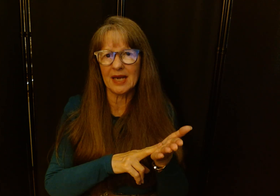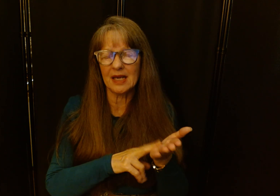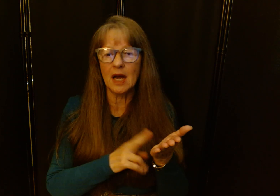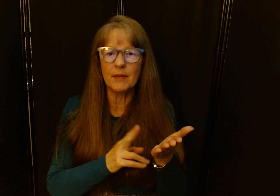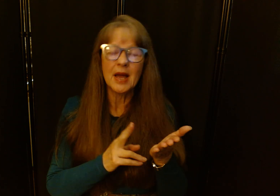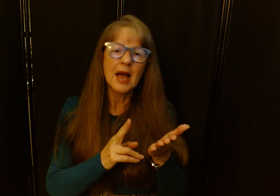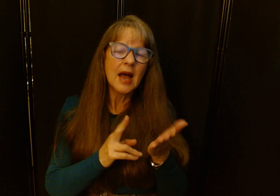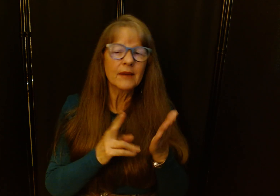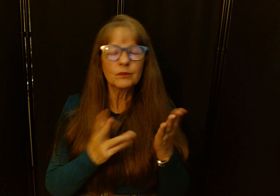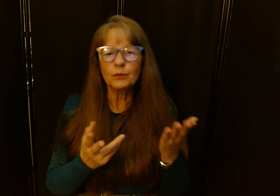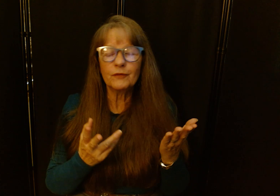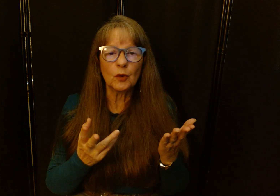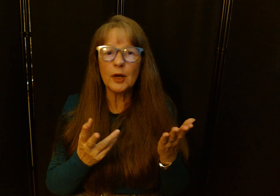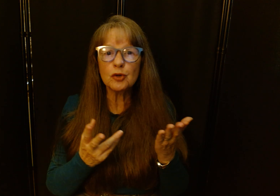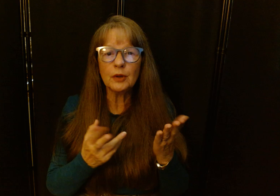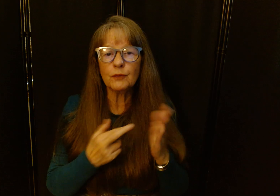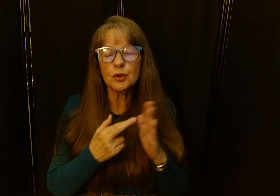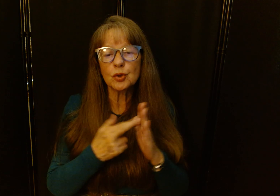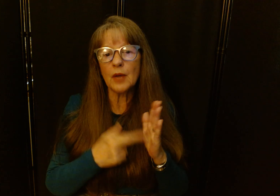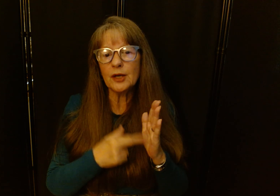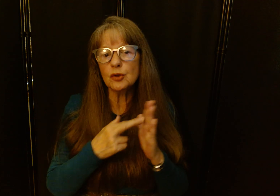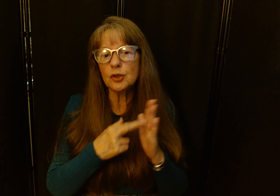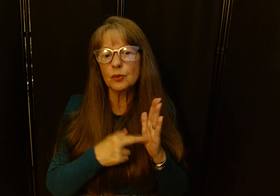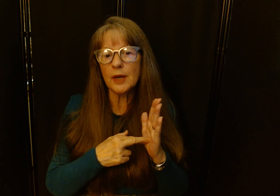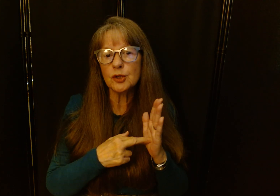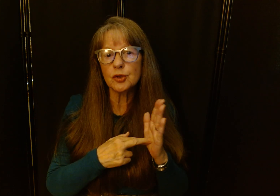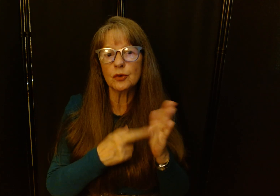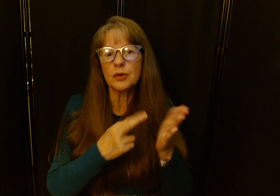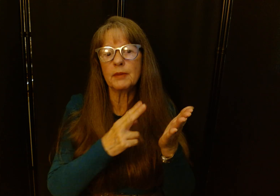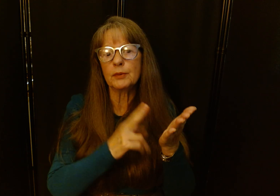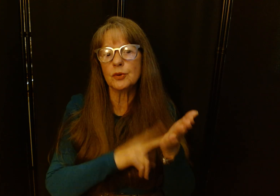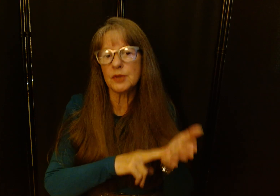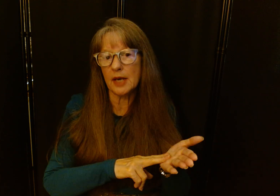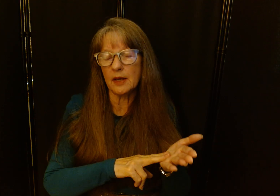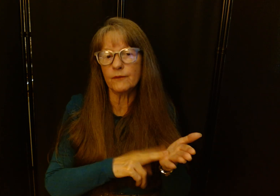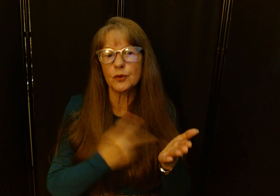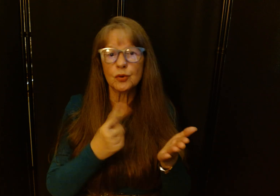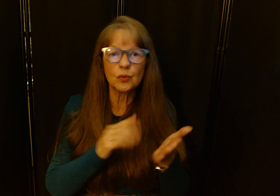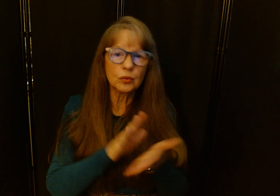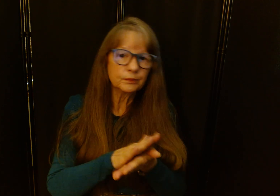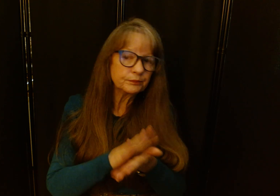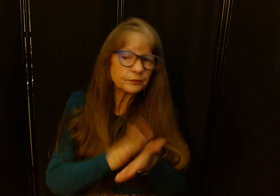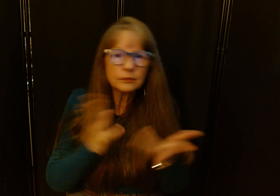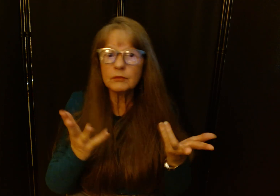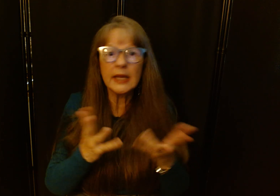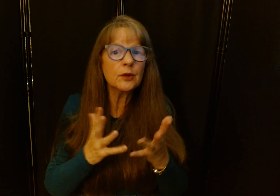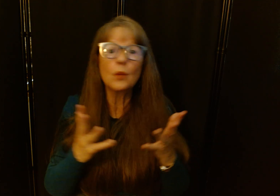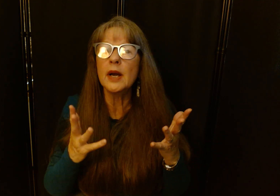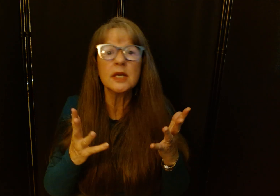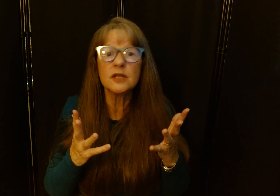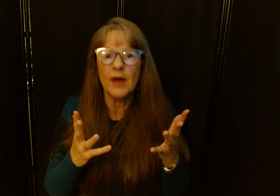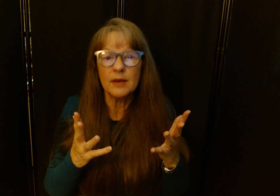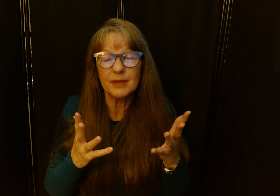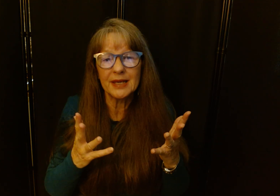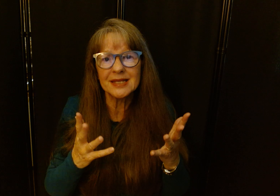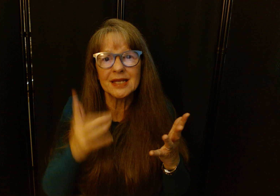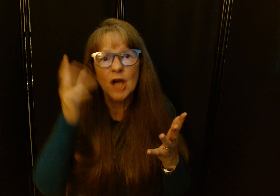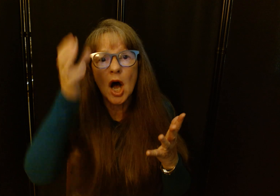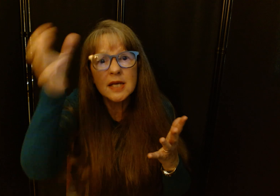up. They're registering for school. I usually do register. Some people do sign up for school. Either one is fine, because the concept